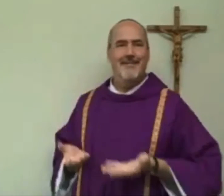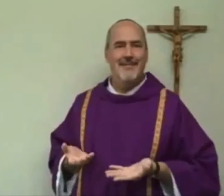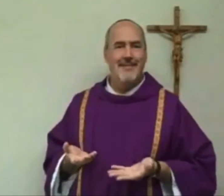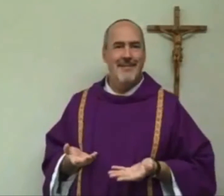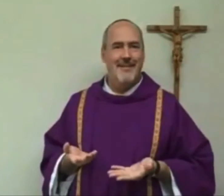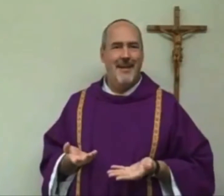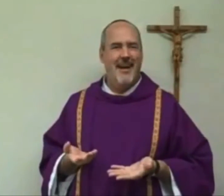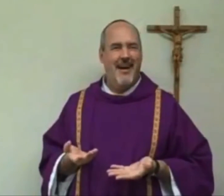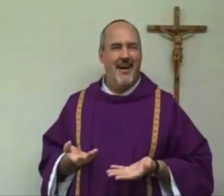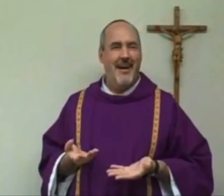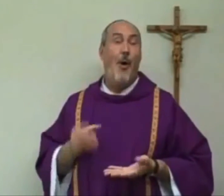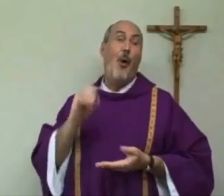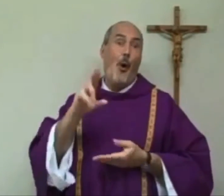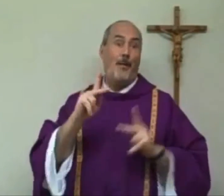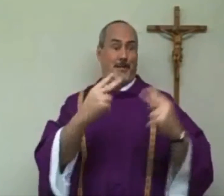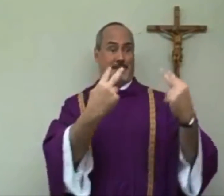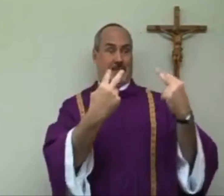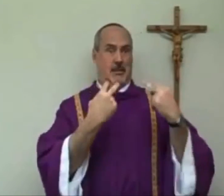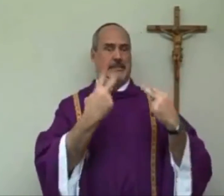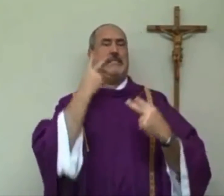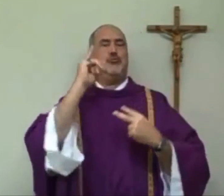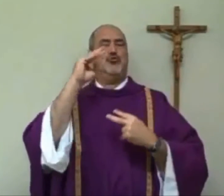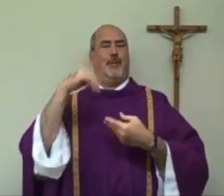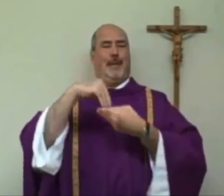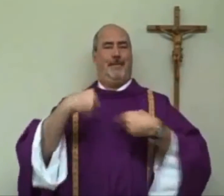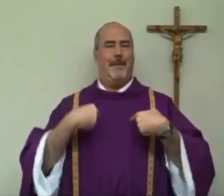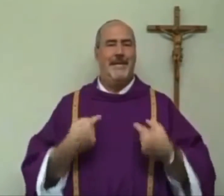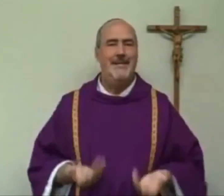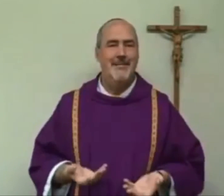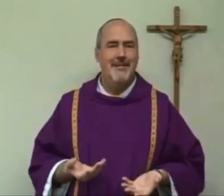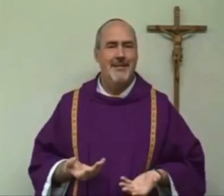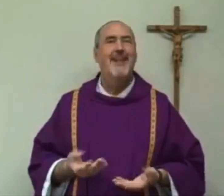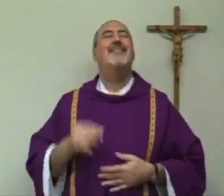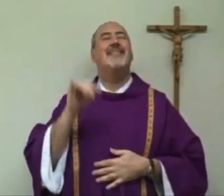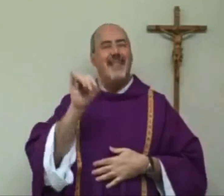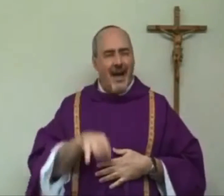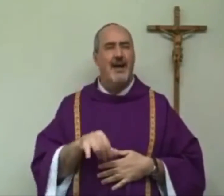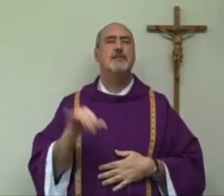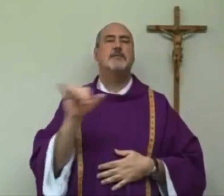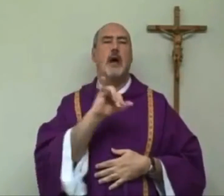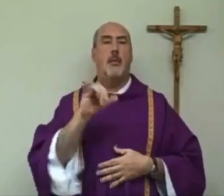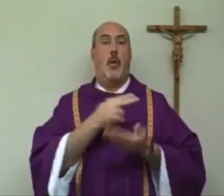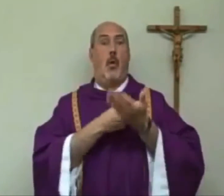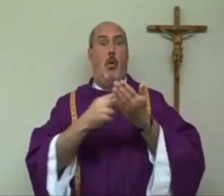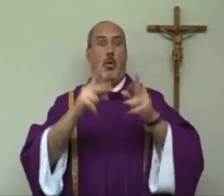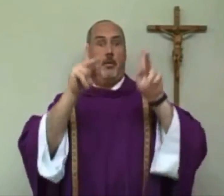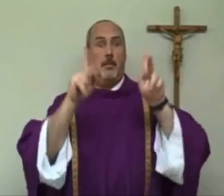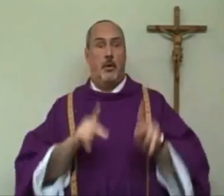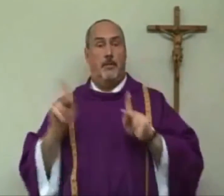able to see my influence in him. Or the people, again, could see Jimmy's influence in